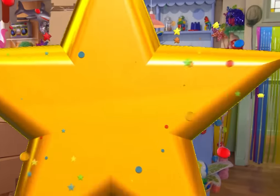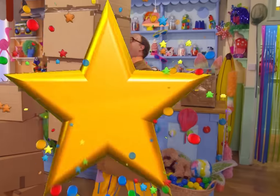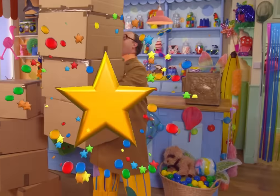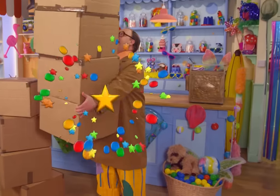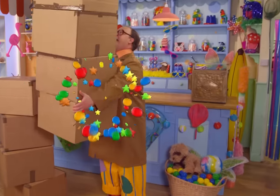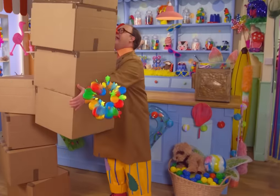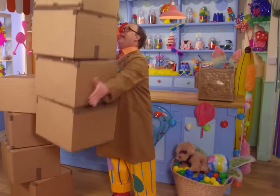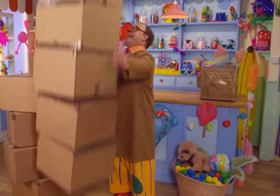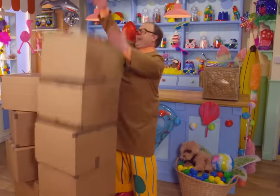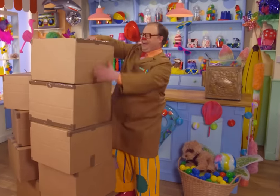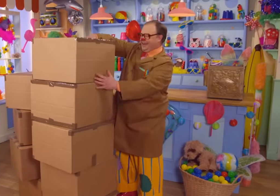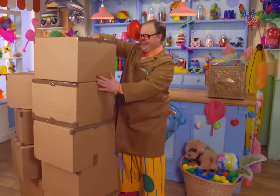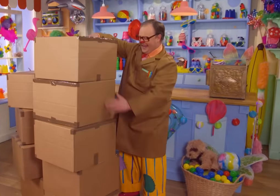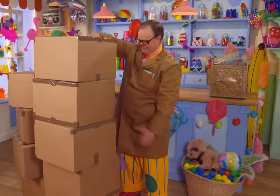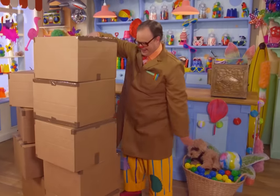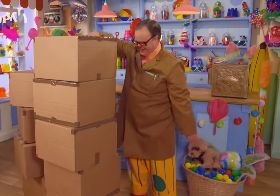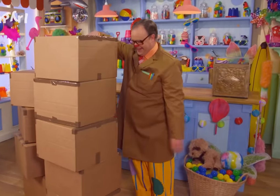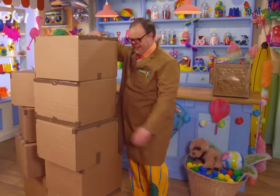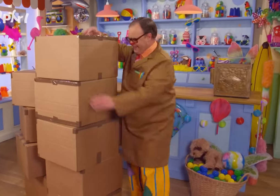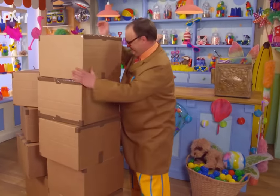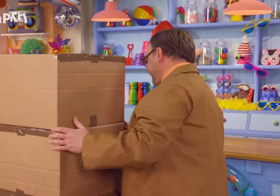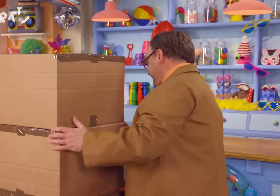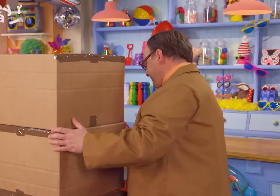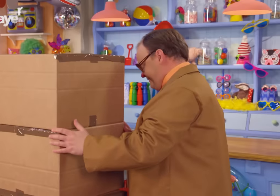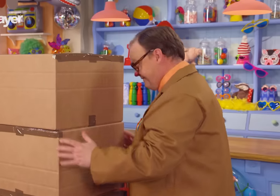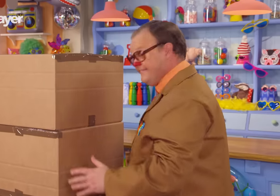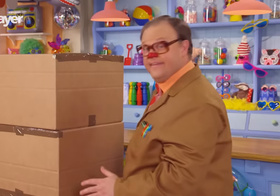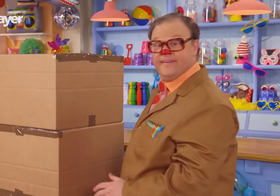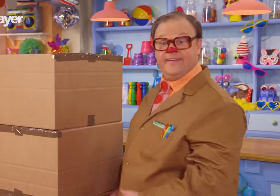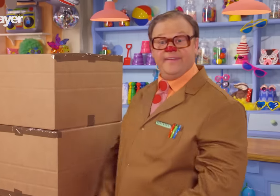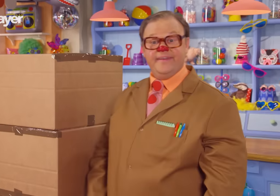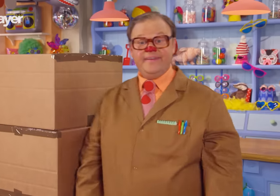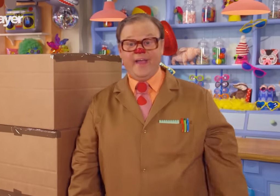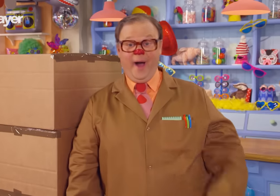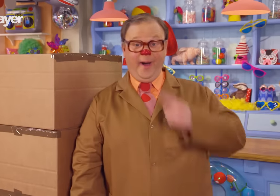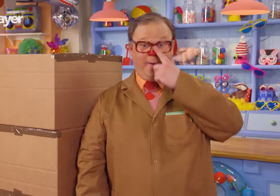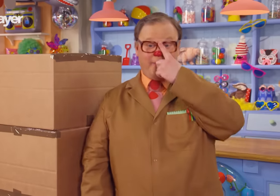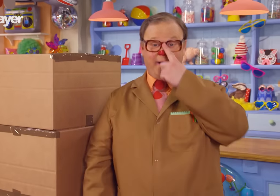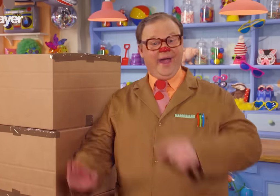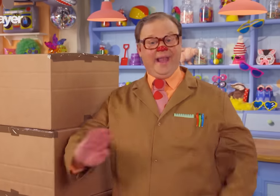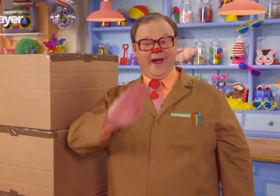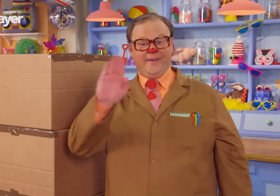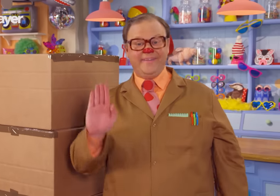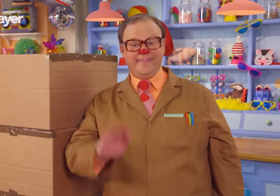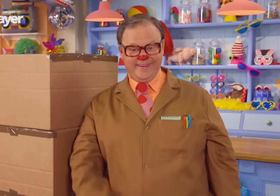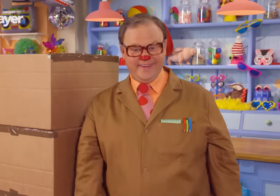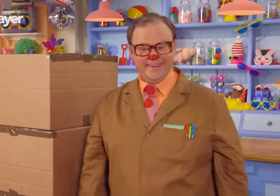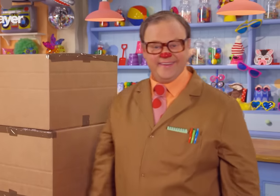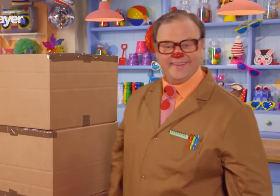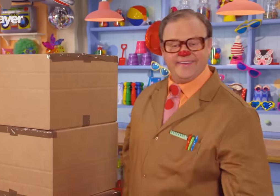there. Lovely. Hello, Shopkeeper Tumble. Oh, hello. That's a very